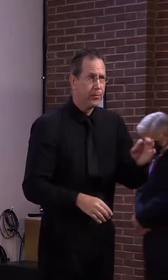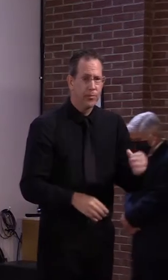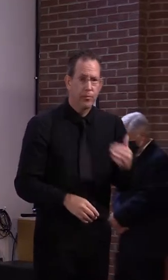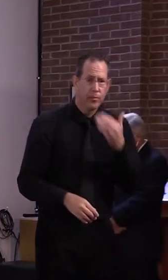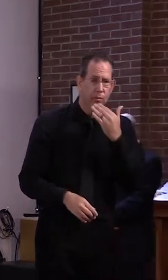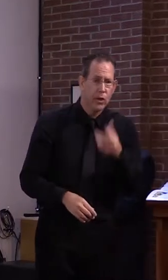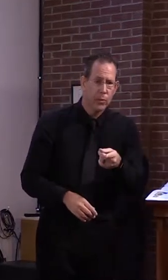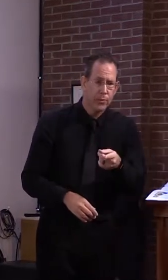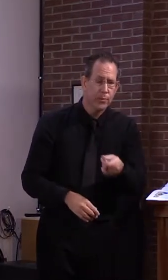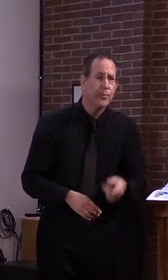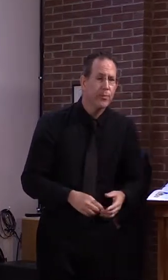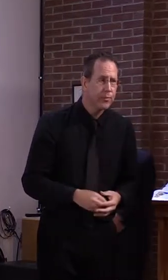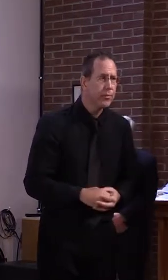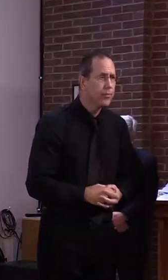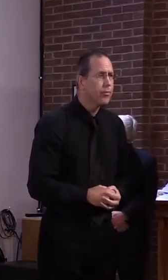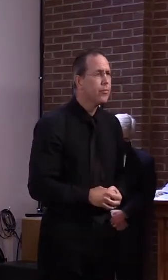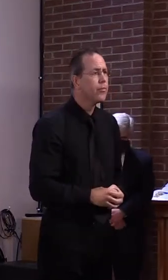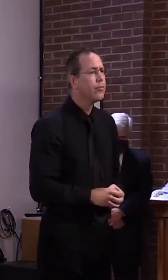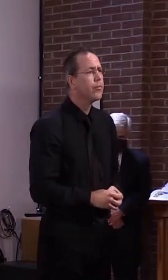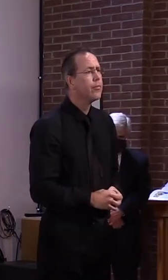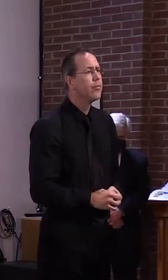Guy Page.